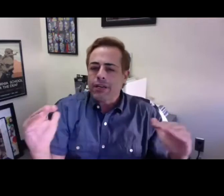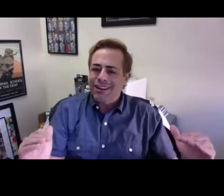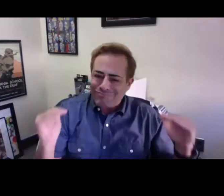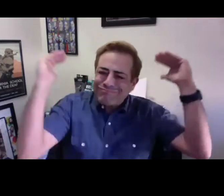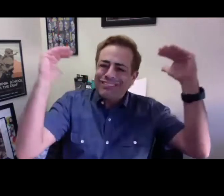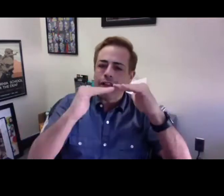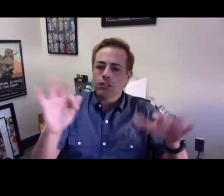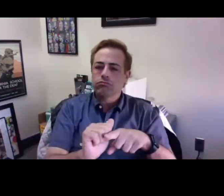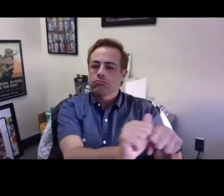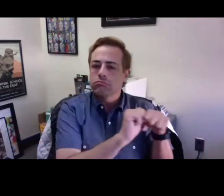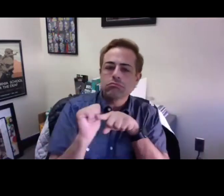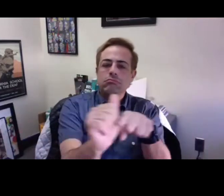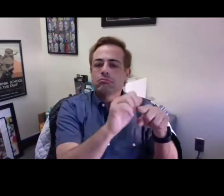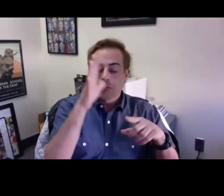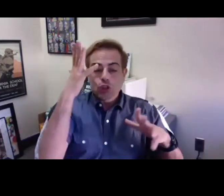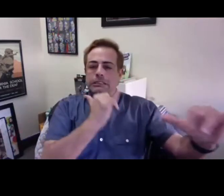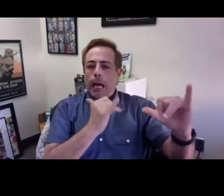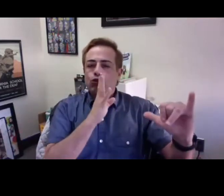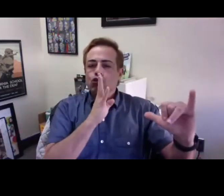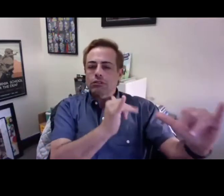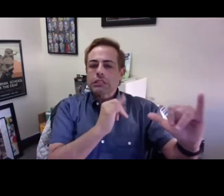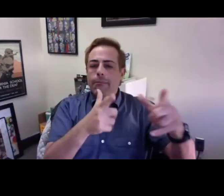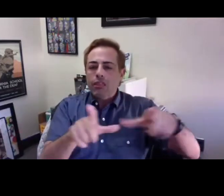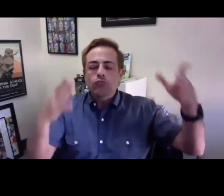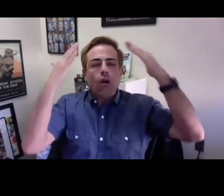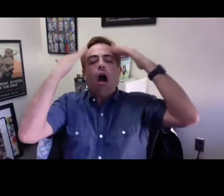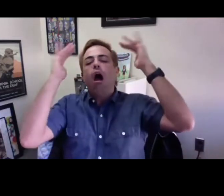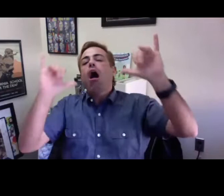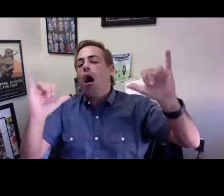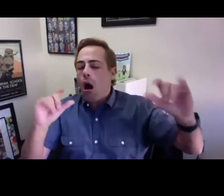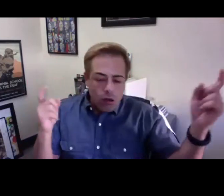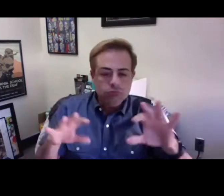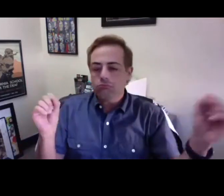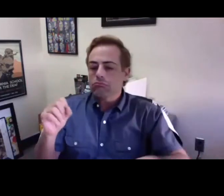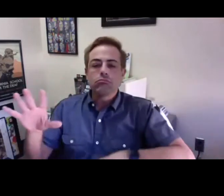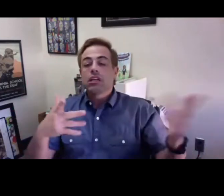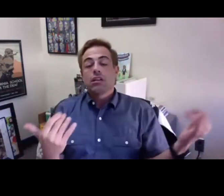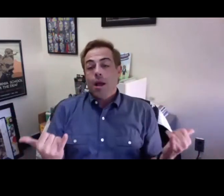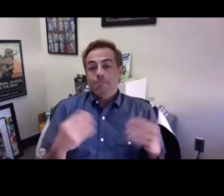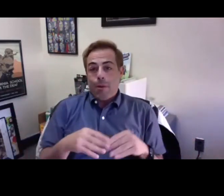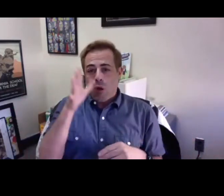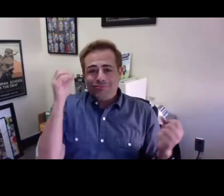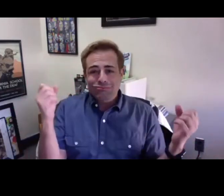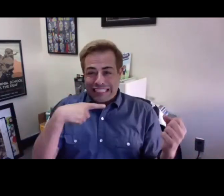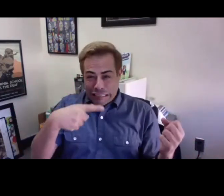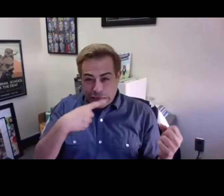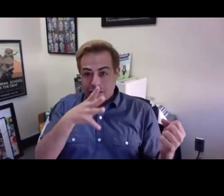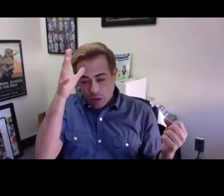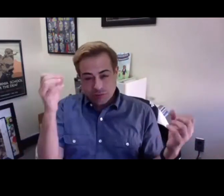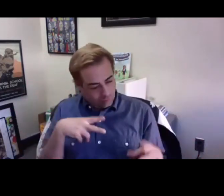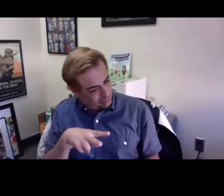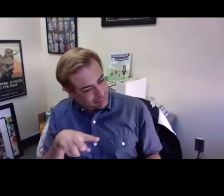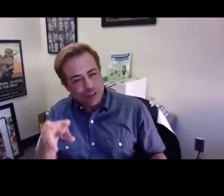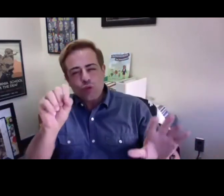we teach in school. We want to teach in the families as well, so that there can be consistent language access. And now